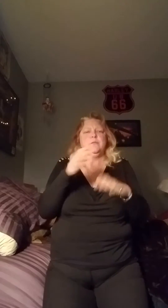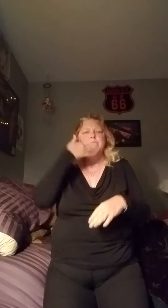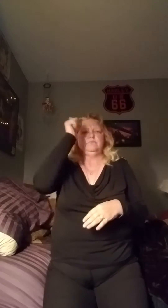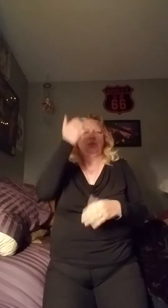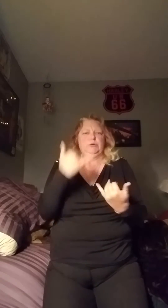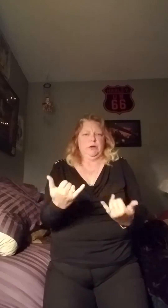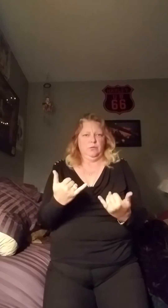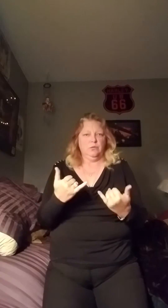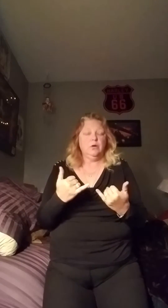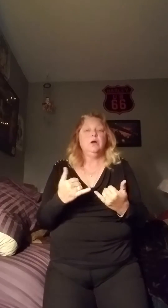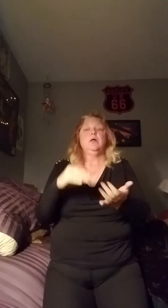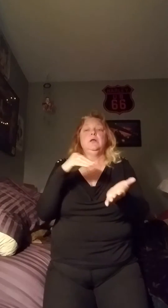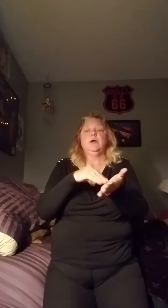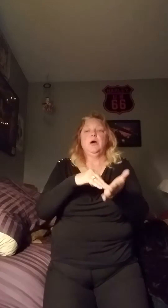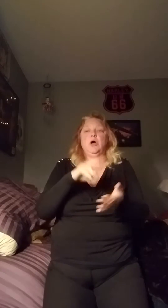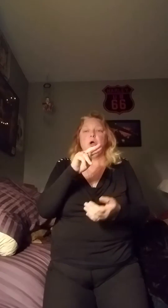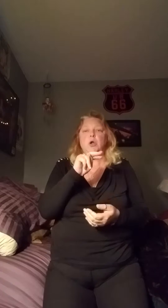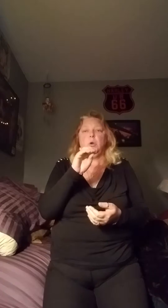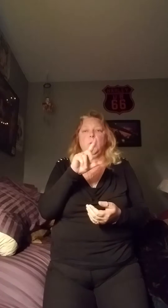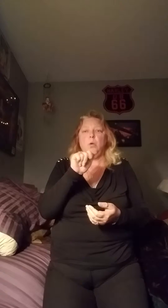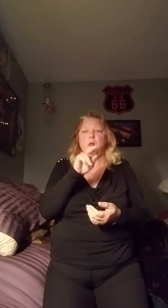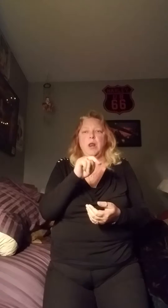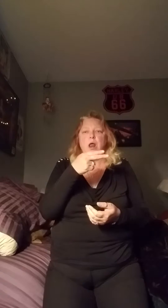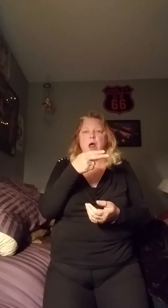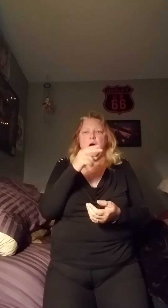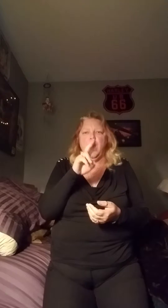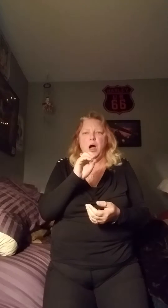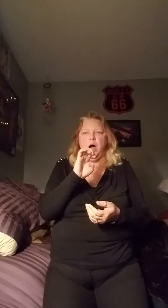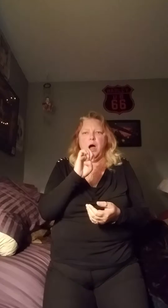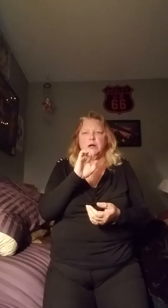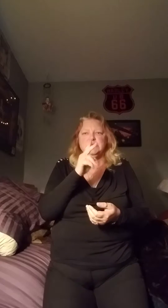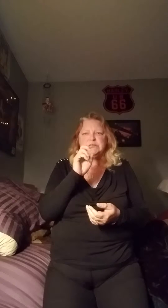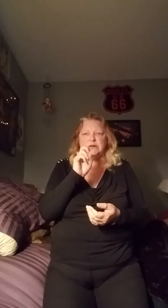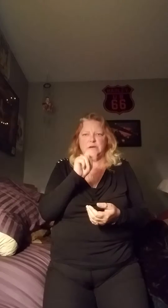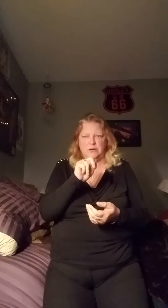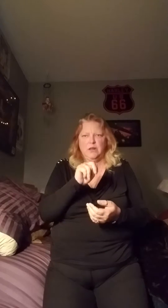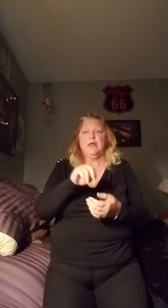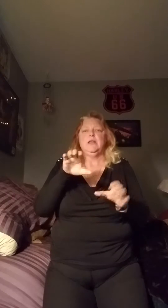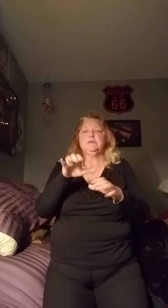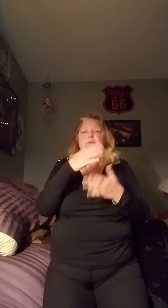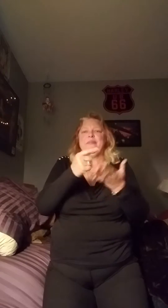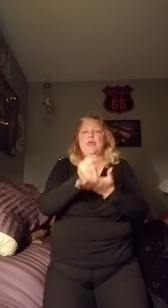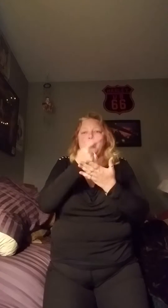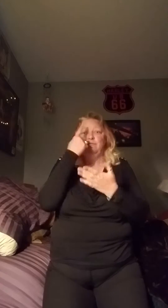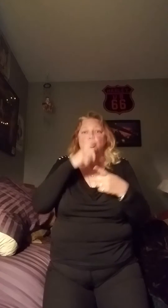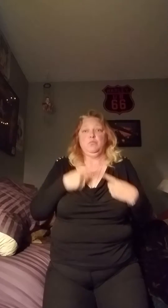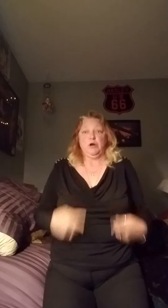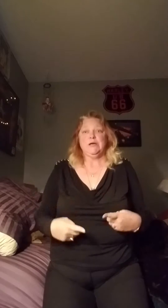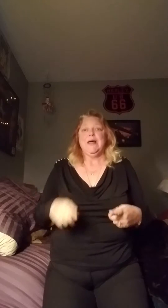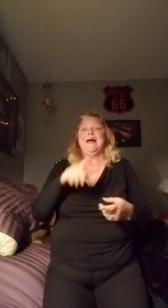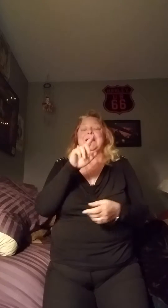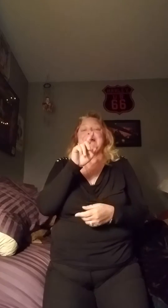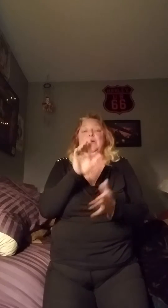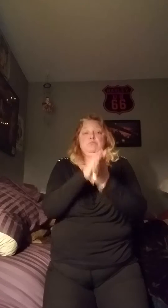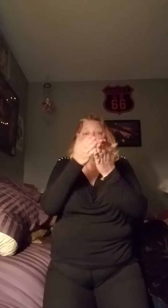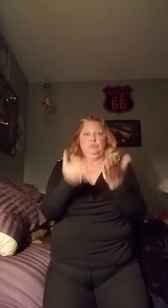And Dr. Nolan Huxema reviewed some of the therapies with focus on therapies for depression. The textbook talks in detail about therapies